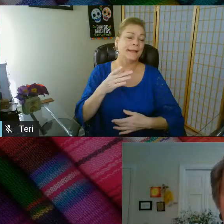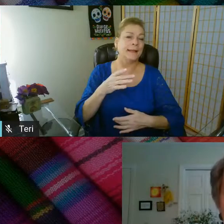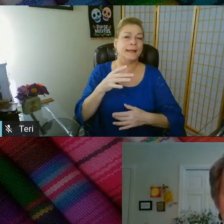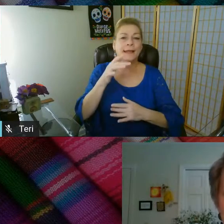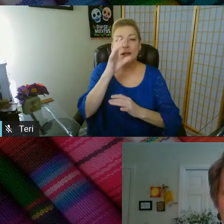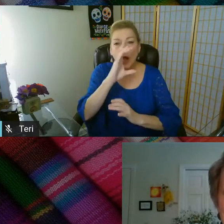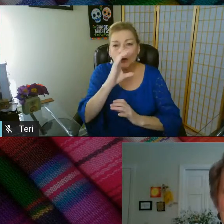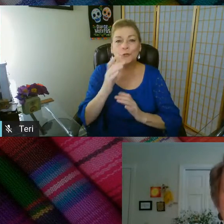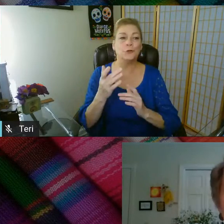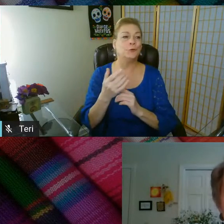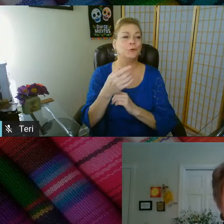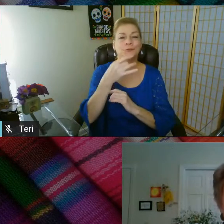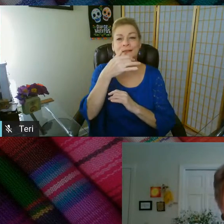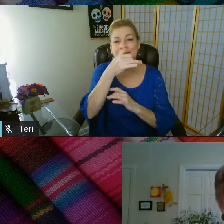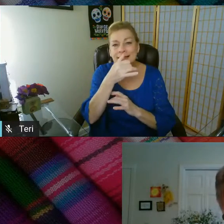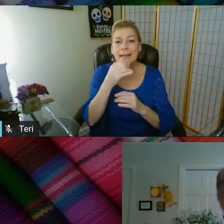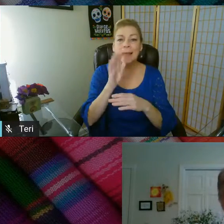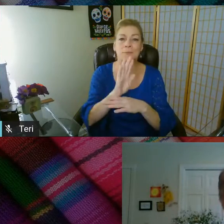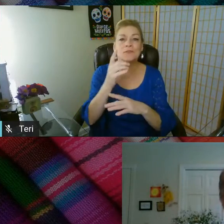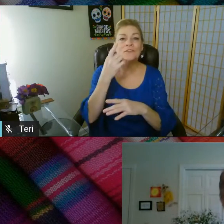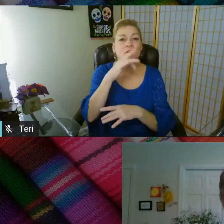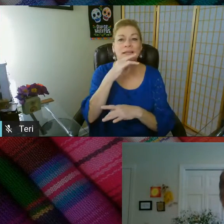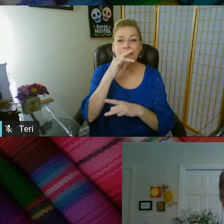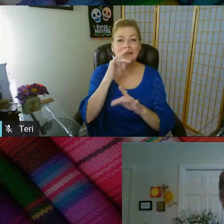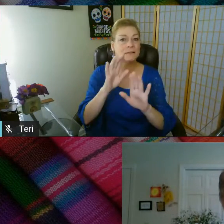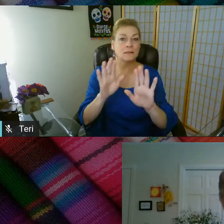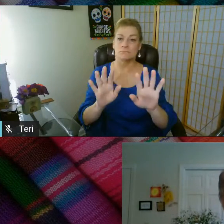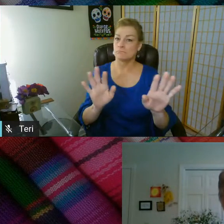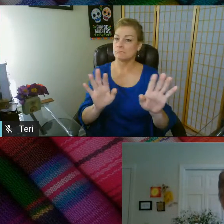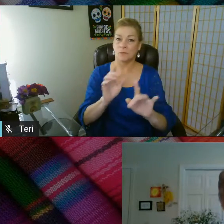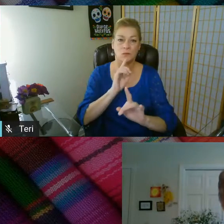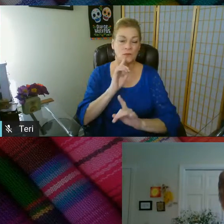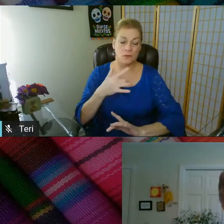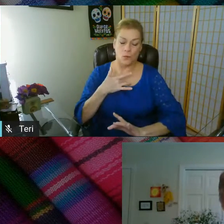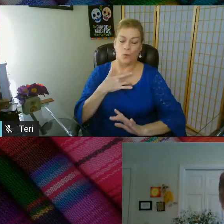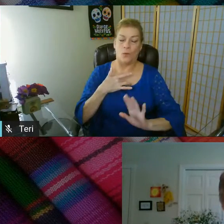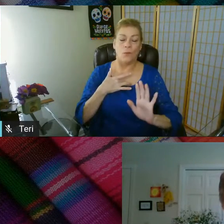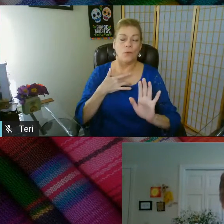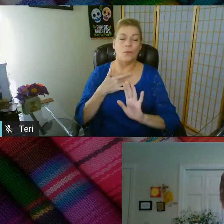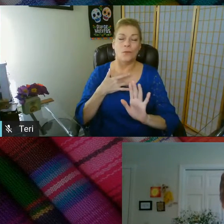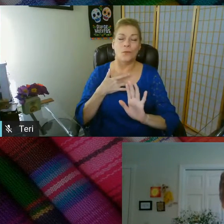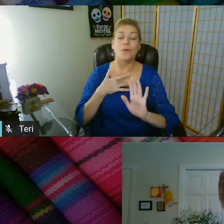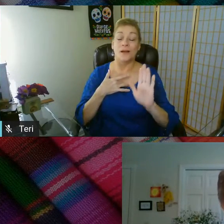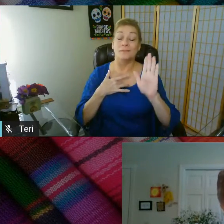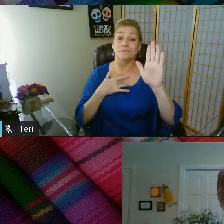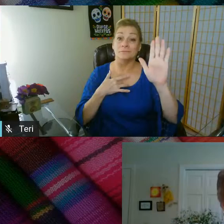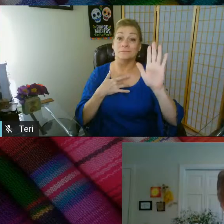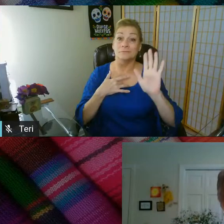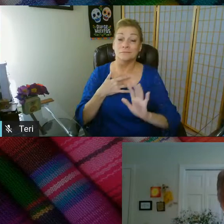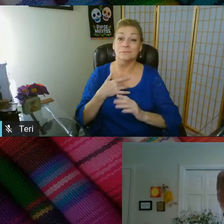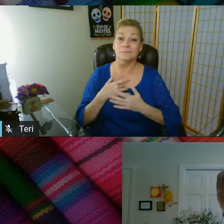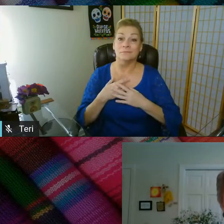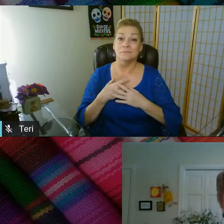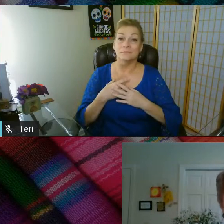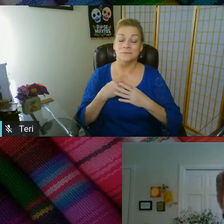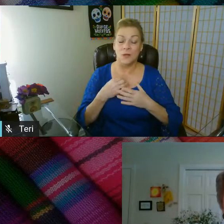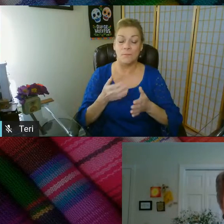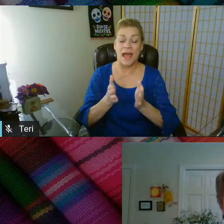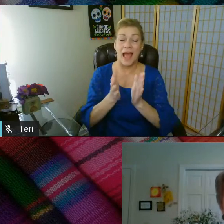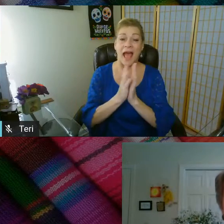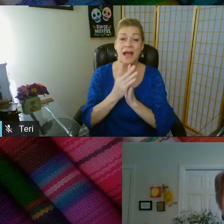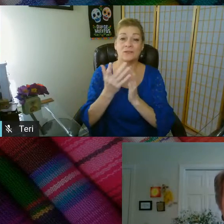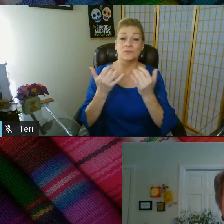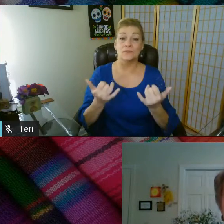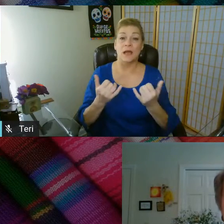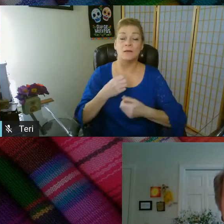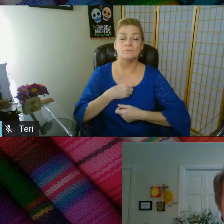important message in there, and it touched my heart deeply. So I invite you now to breathe in and breathe